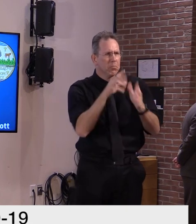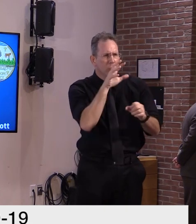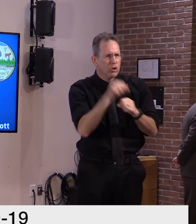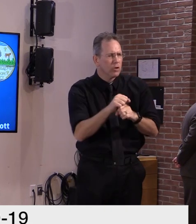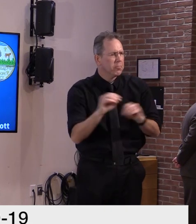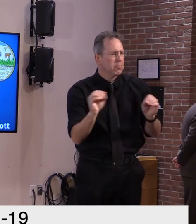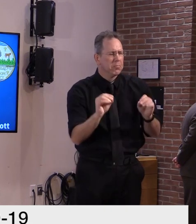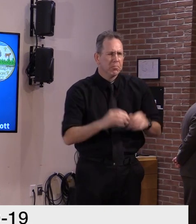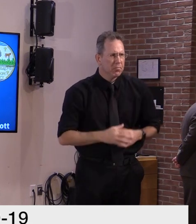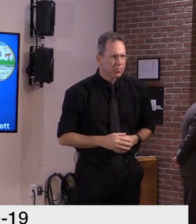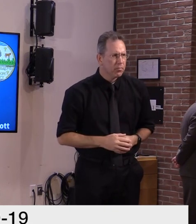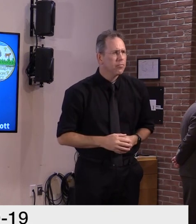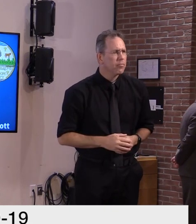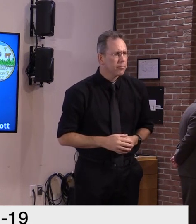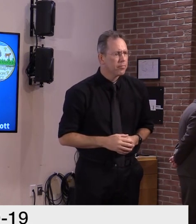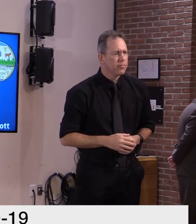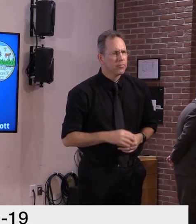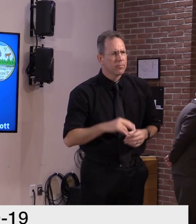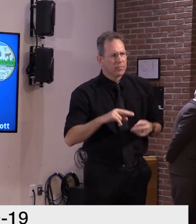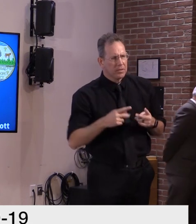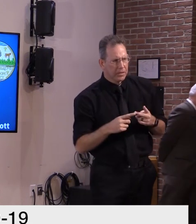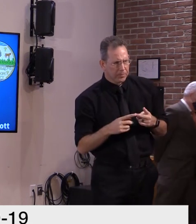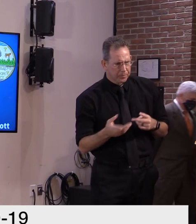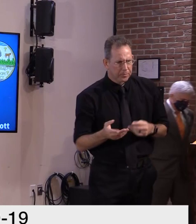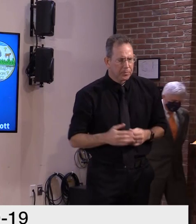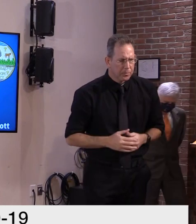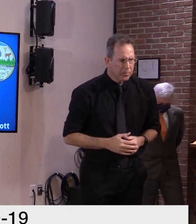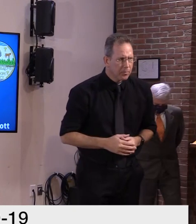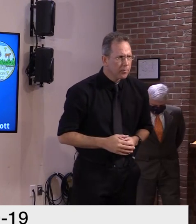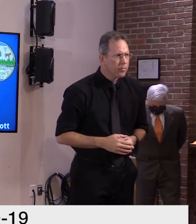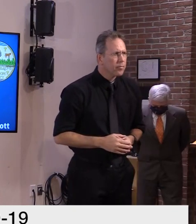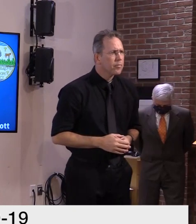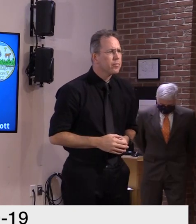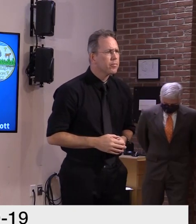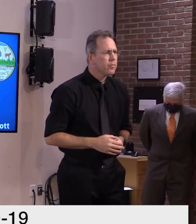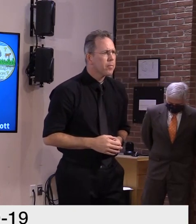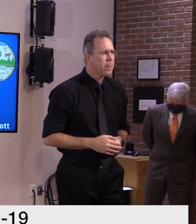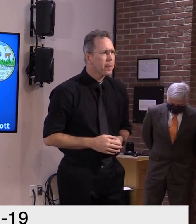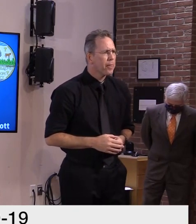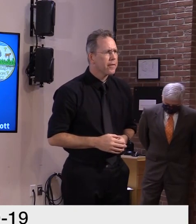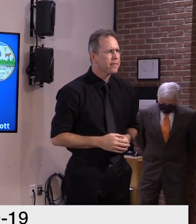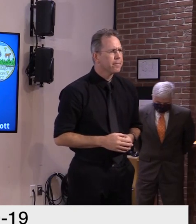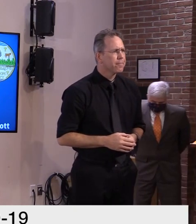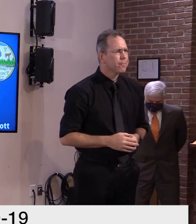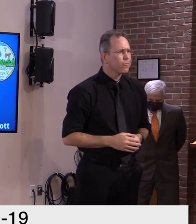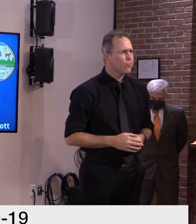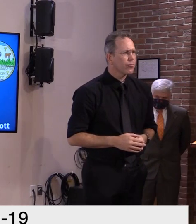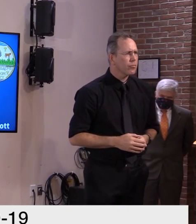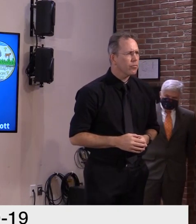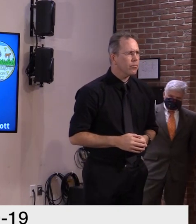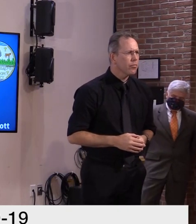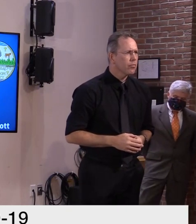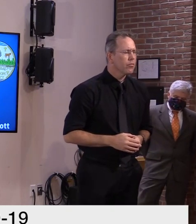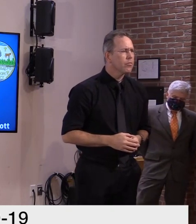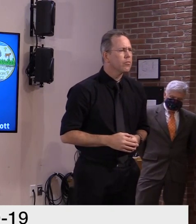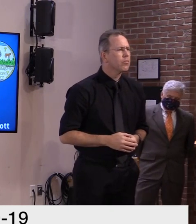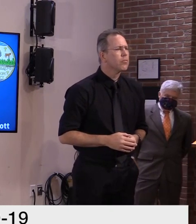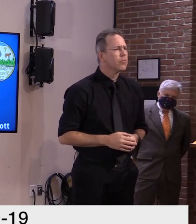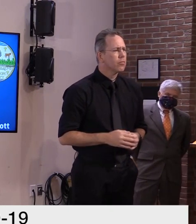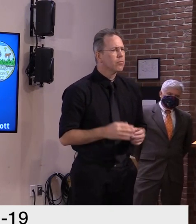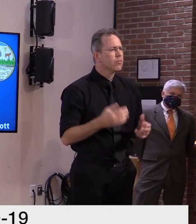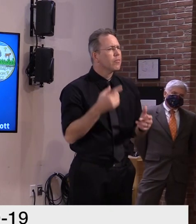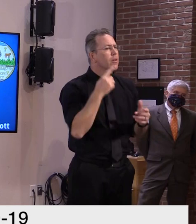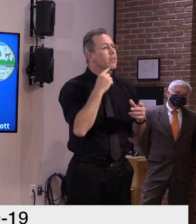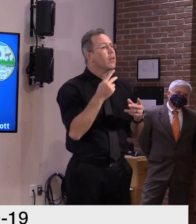attestation that people have read and understand the state travel guidance when they sign up for tickets. It kind of sounds to